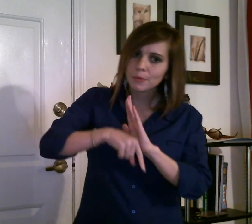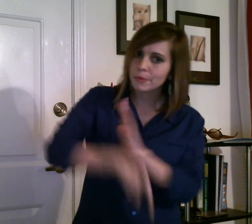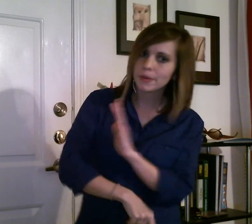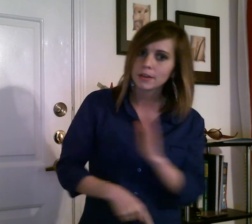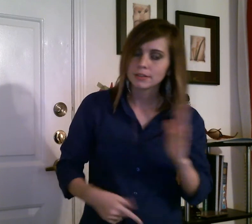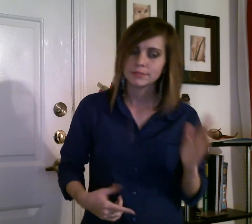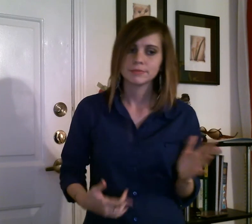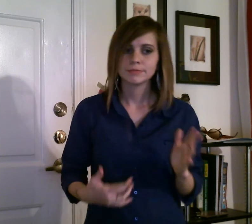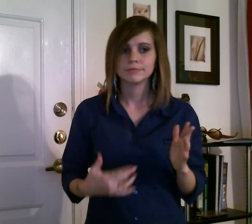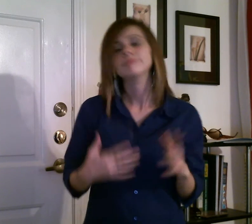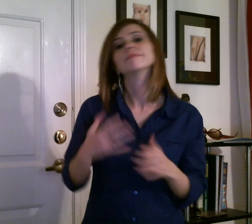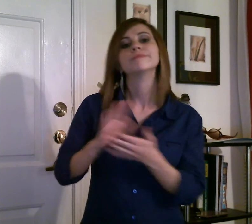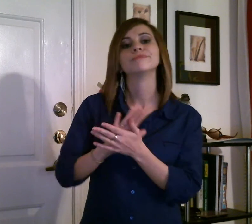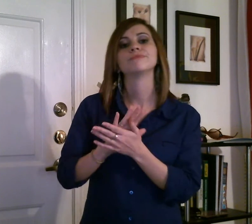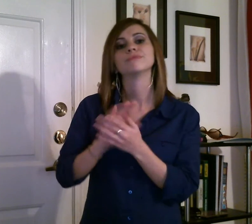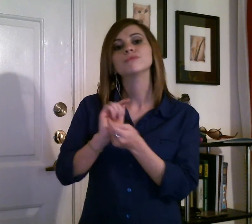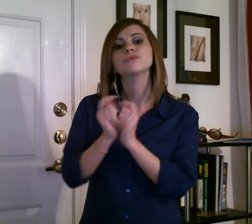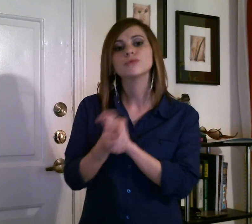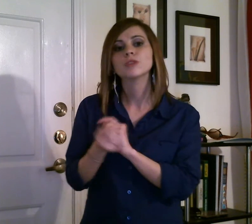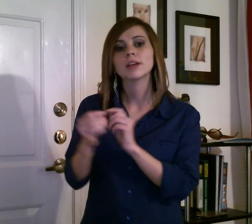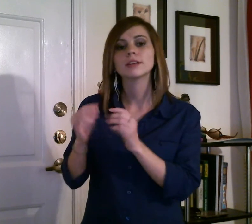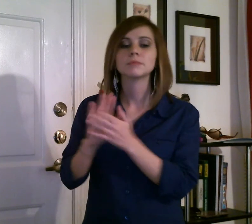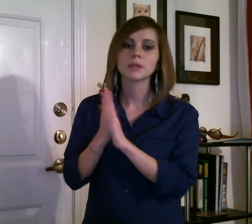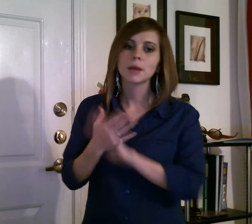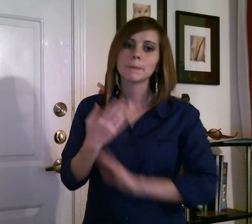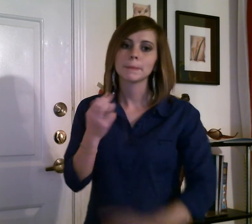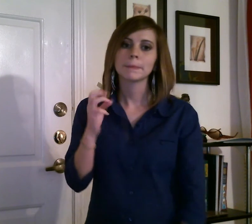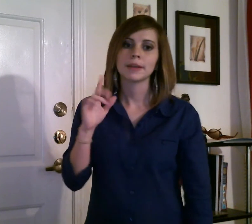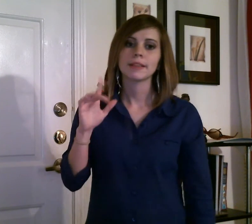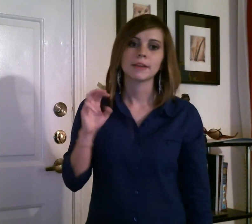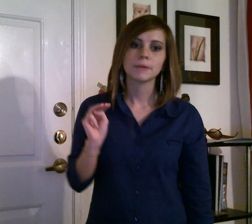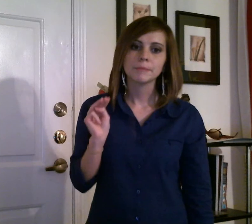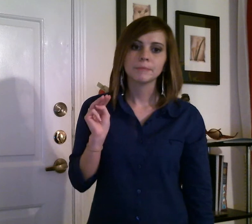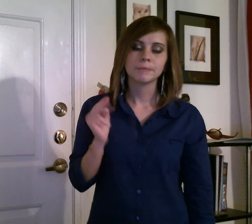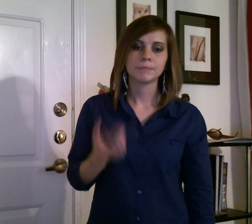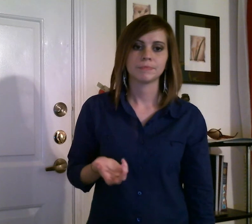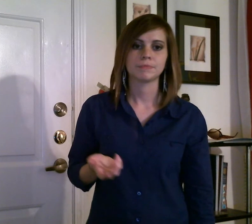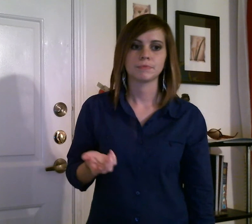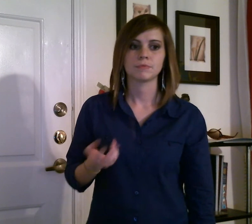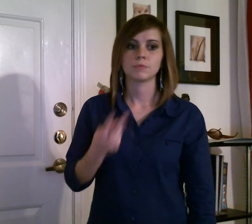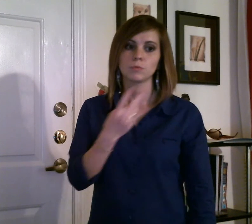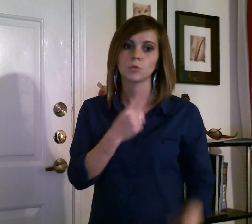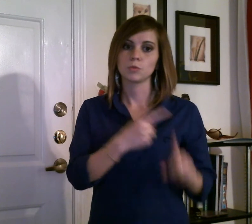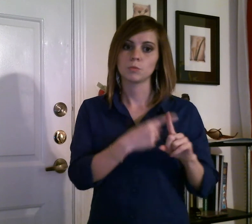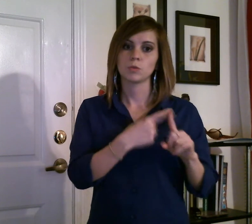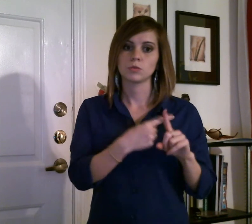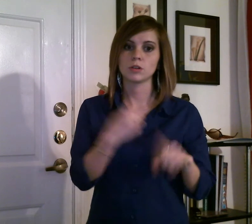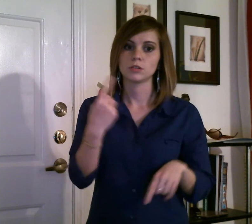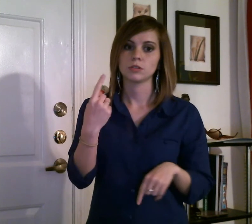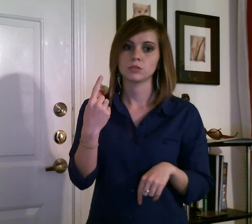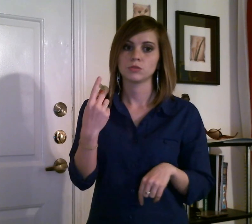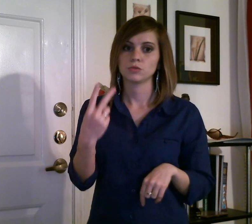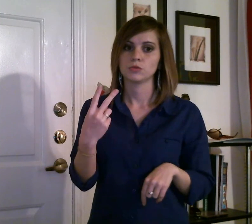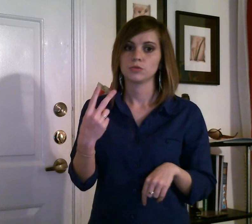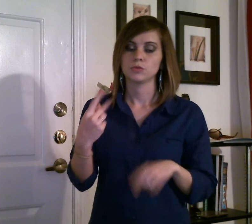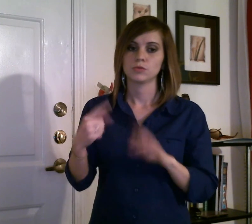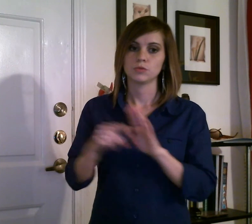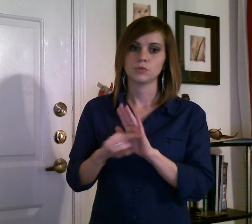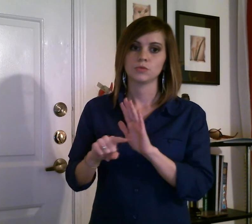helium. And by definition, helium has 2 protons and 2 neutrons, so it has, or we're talking about helium-4 in